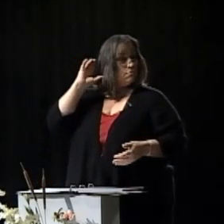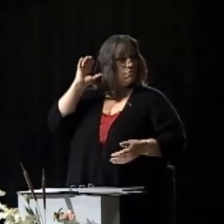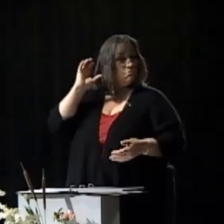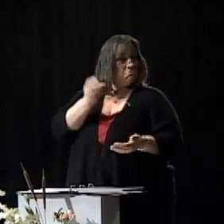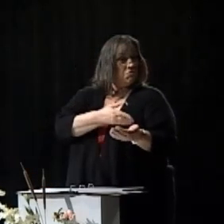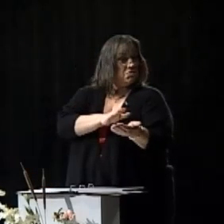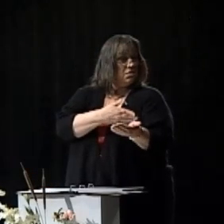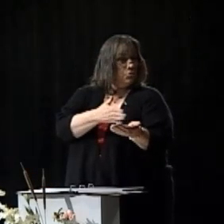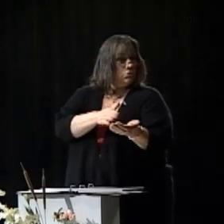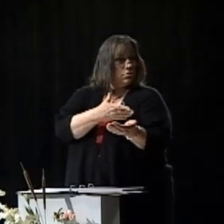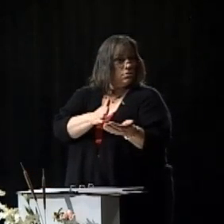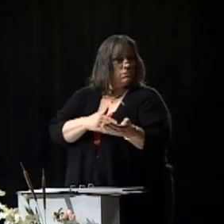Listening to music?